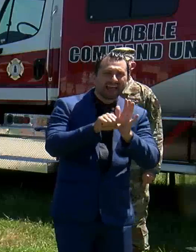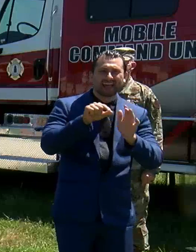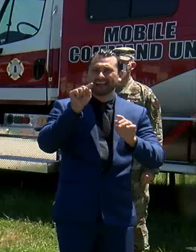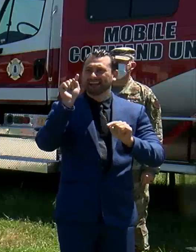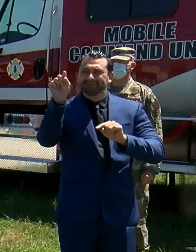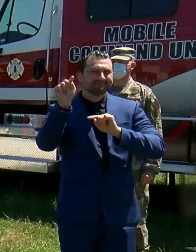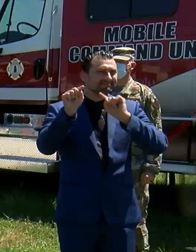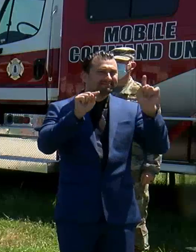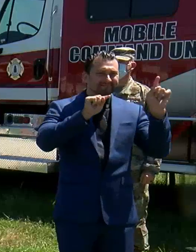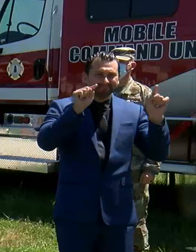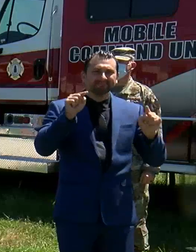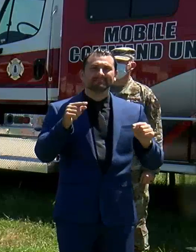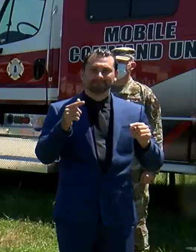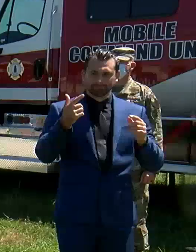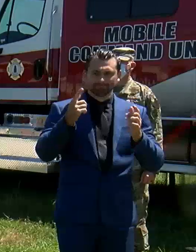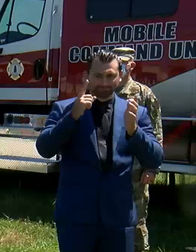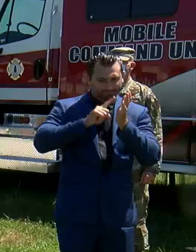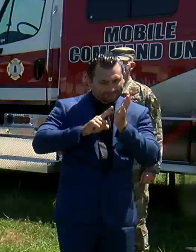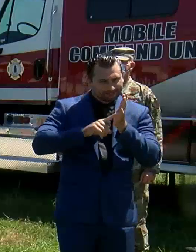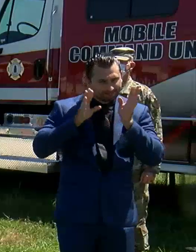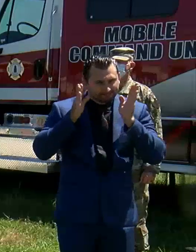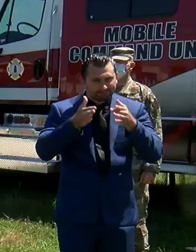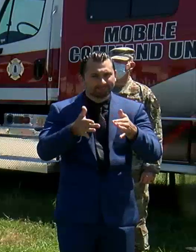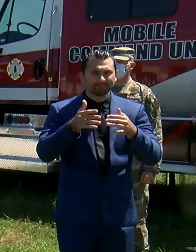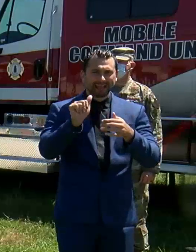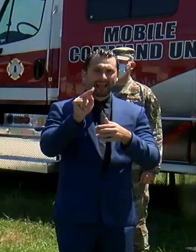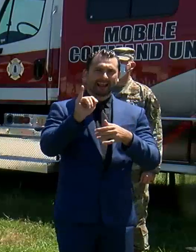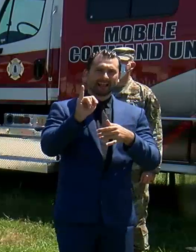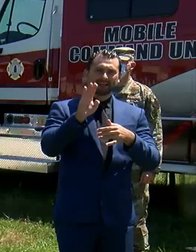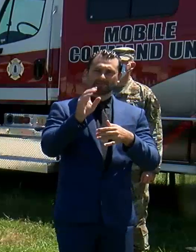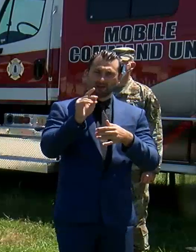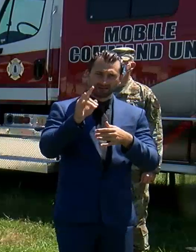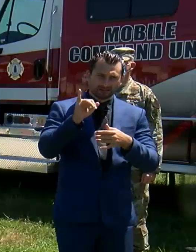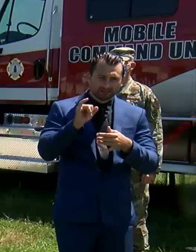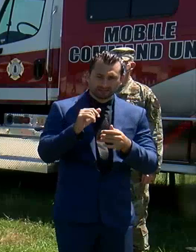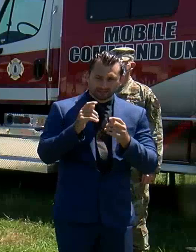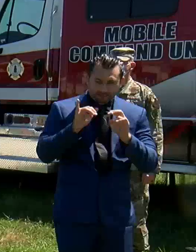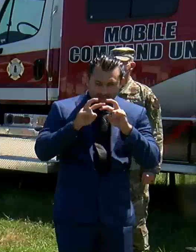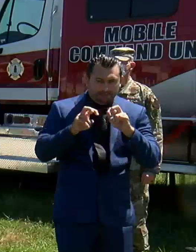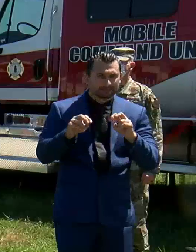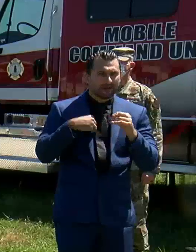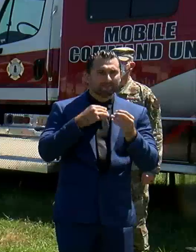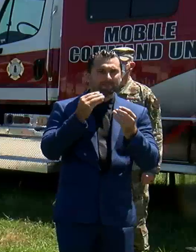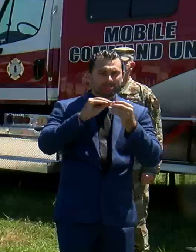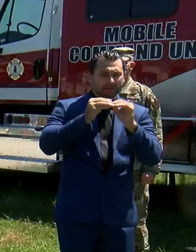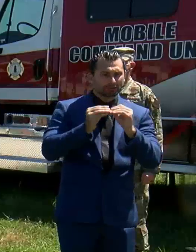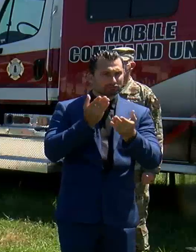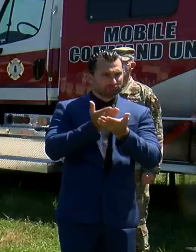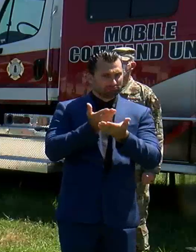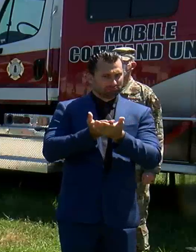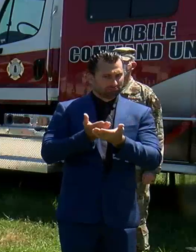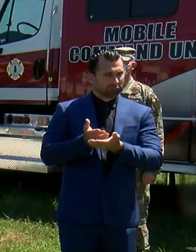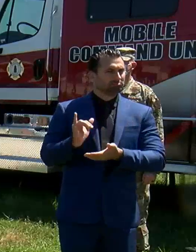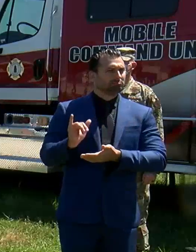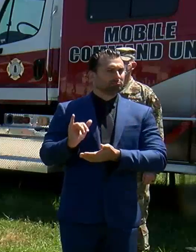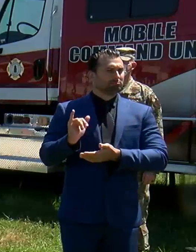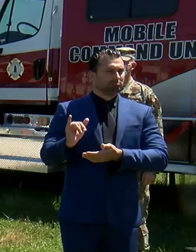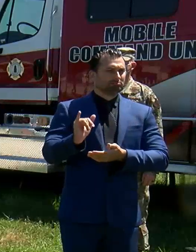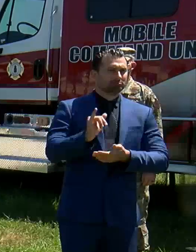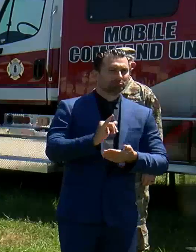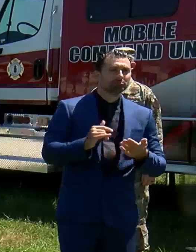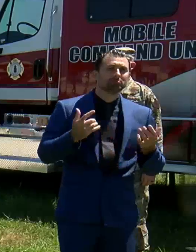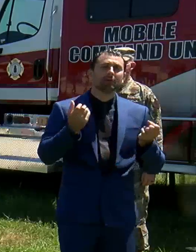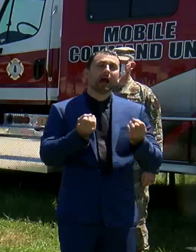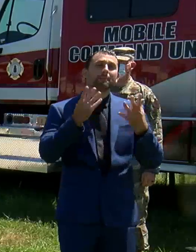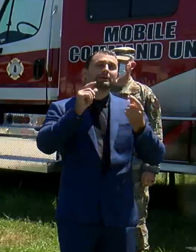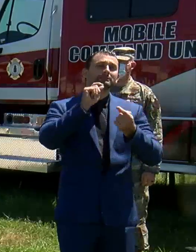finding is the number of documented cases is one thing. The number of people with the antibodies is far, far in